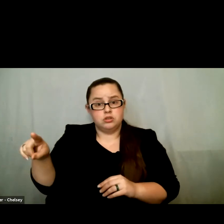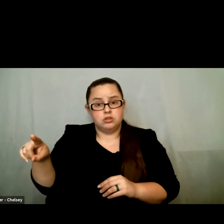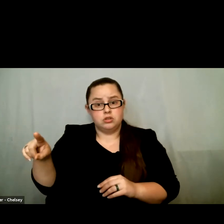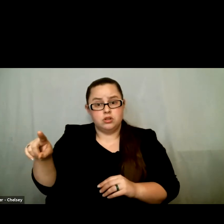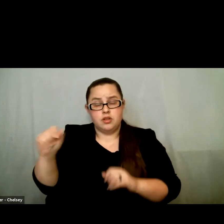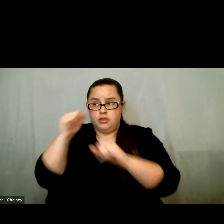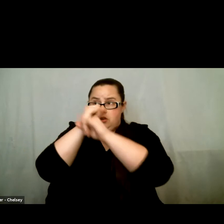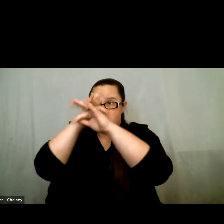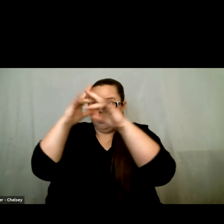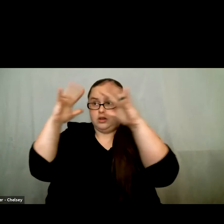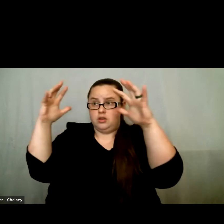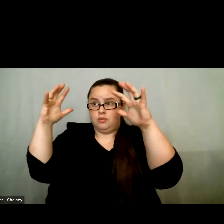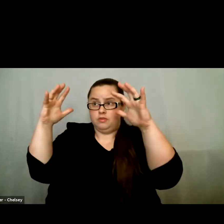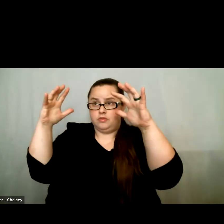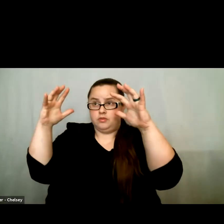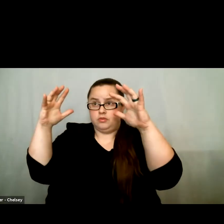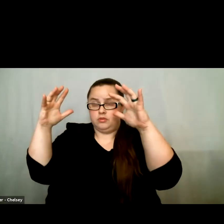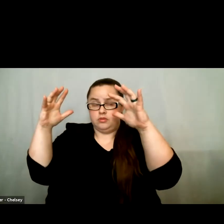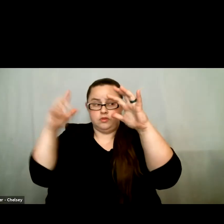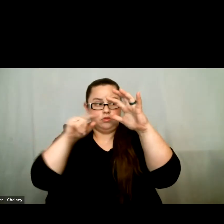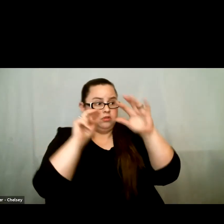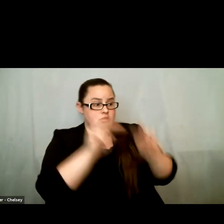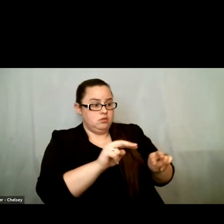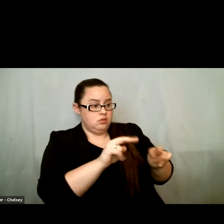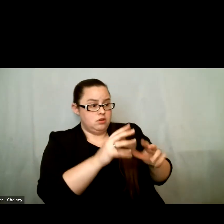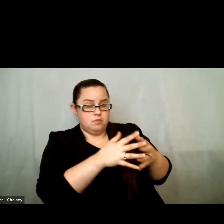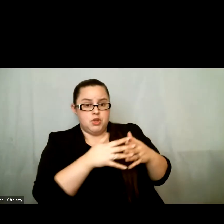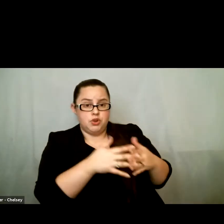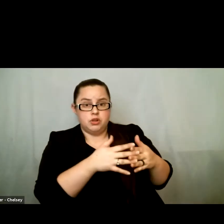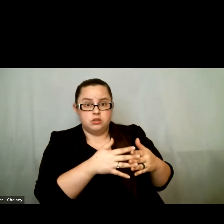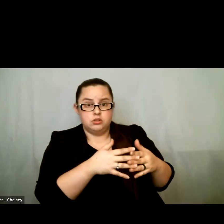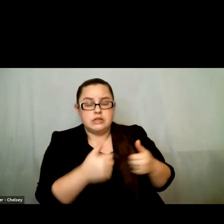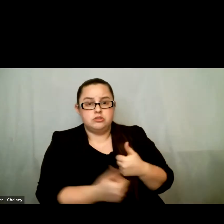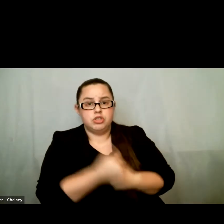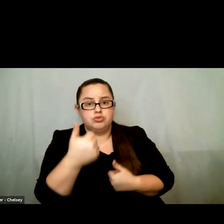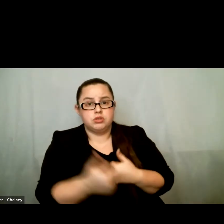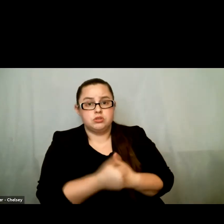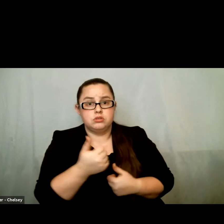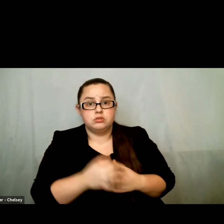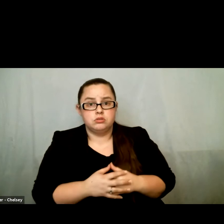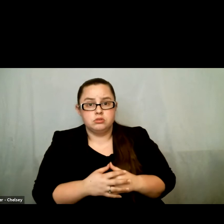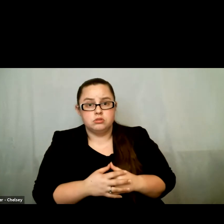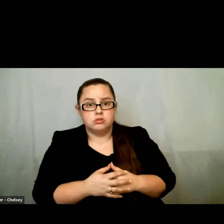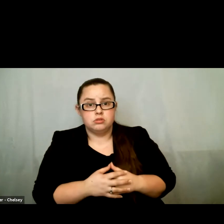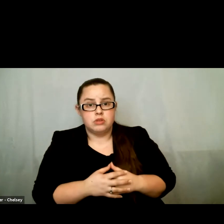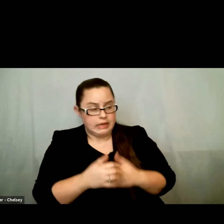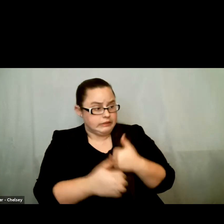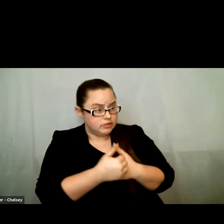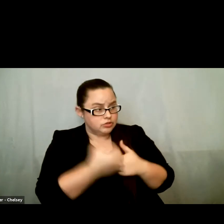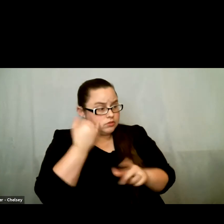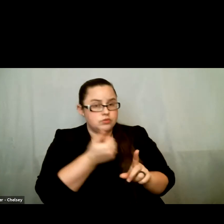people have that in America, it's dangerous to be an Asian person.